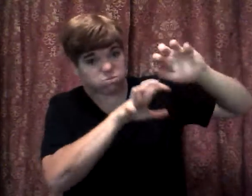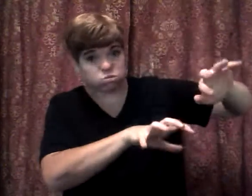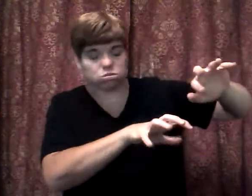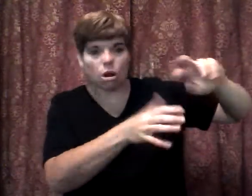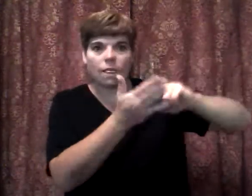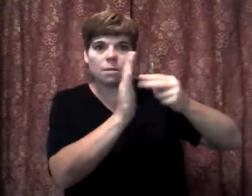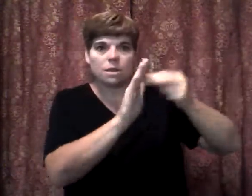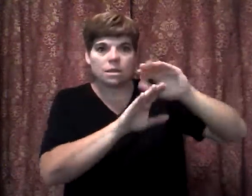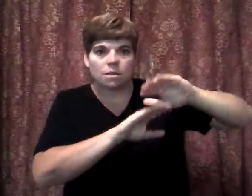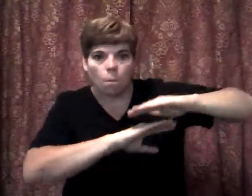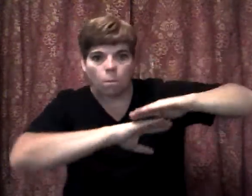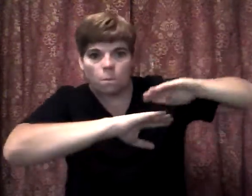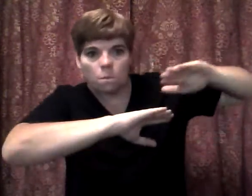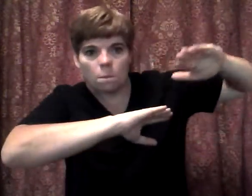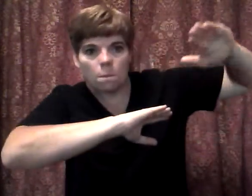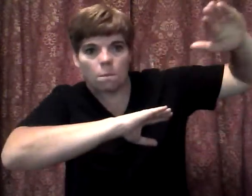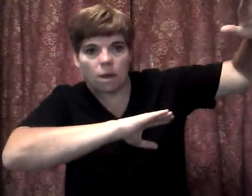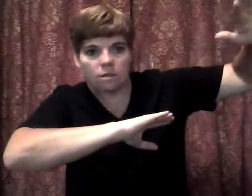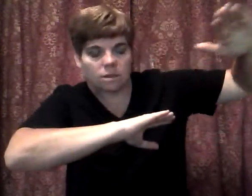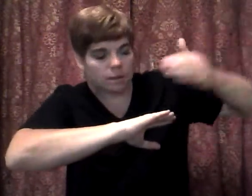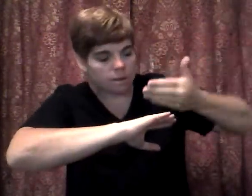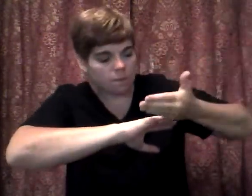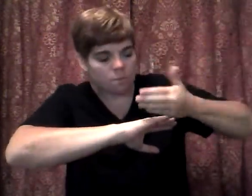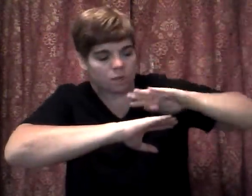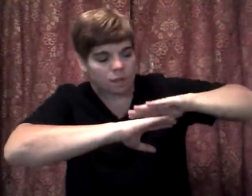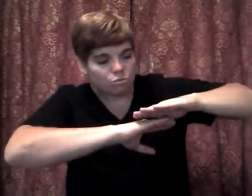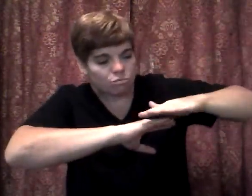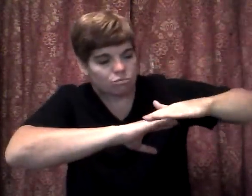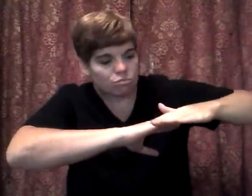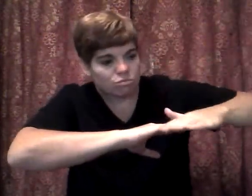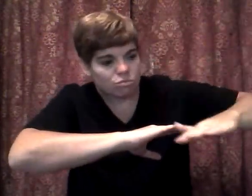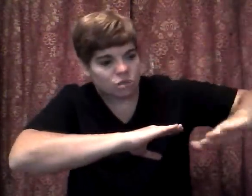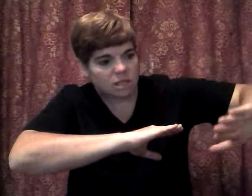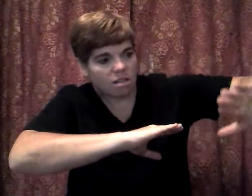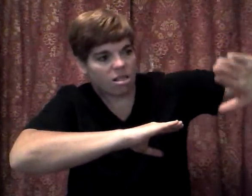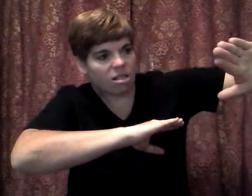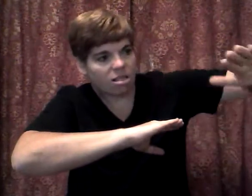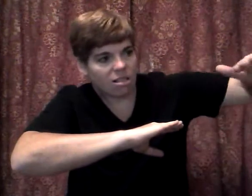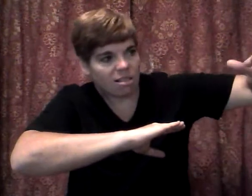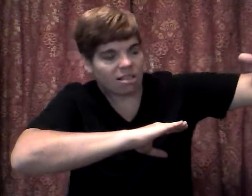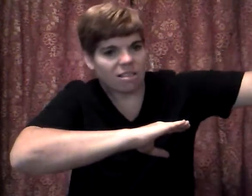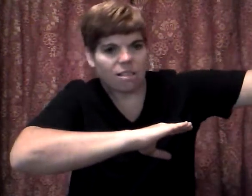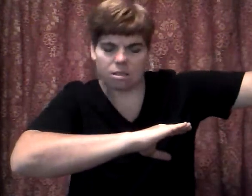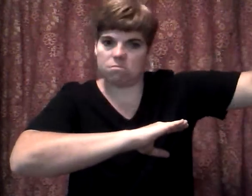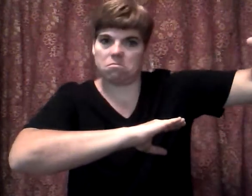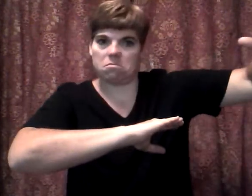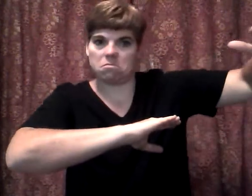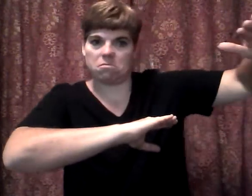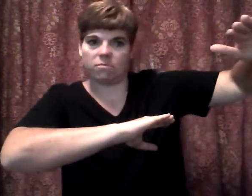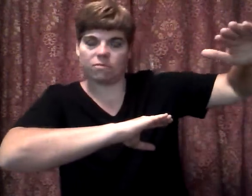little side, a little half circle into the side of this rock. Okay?